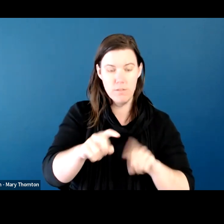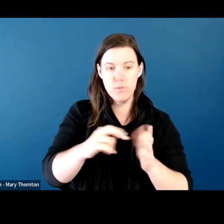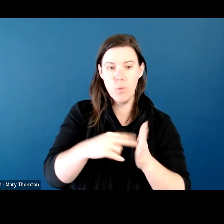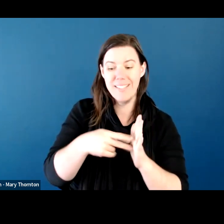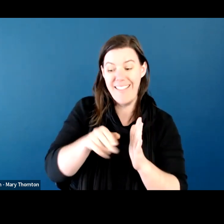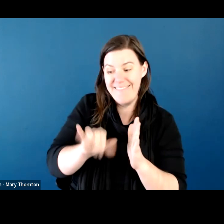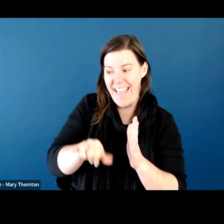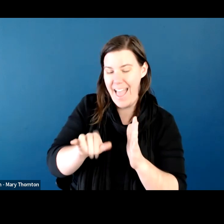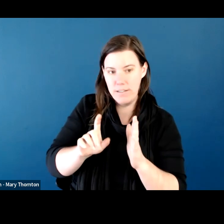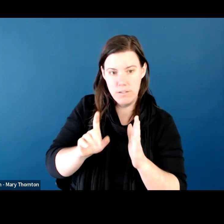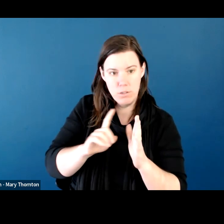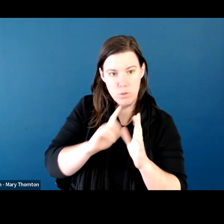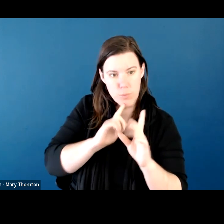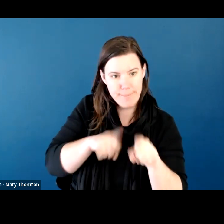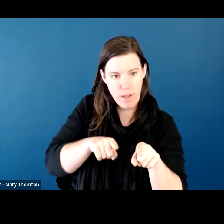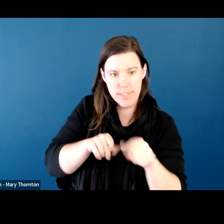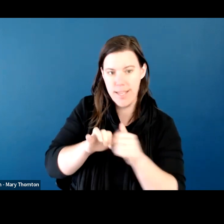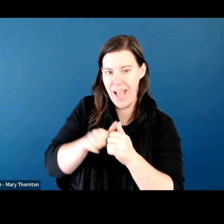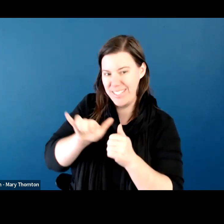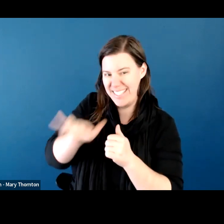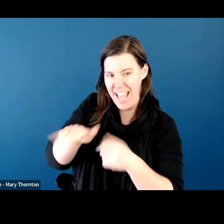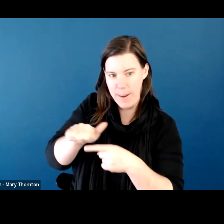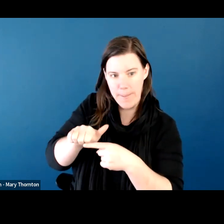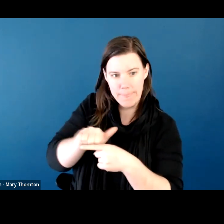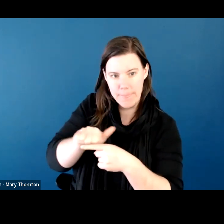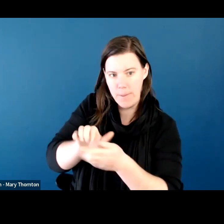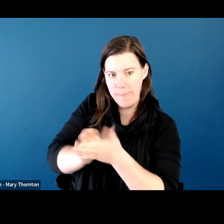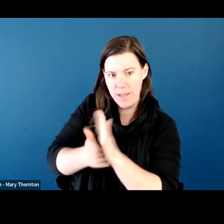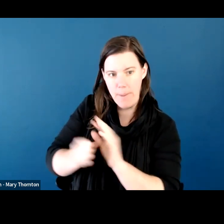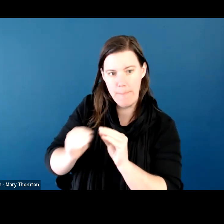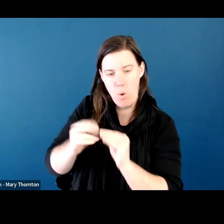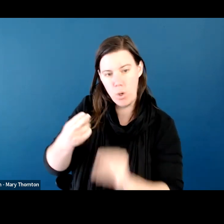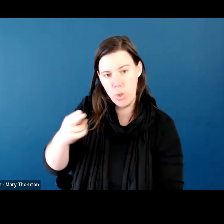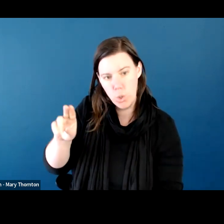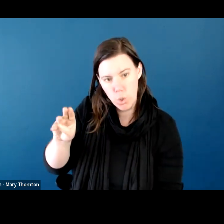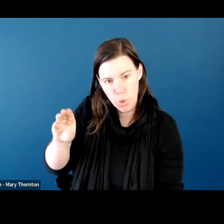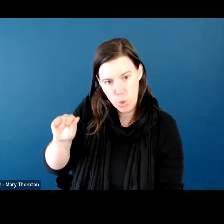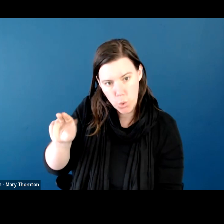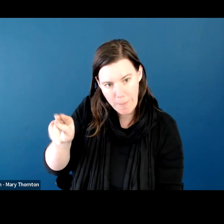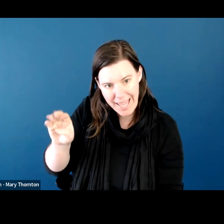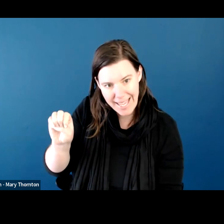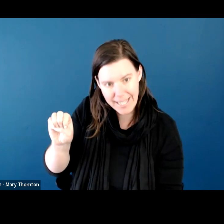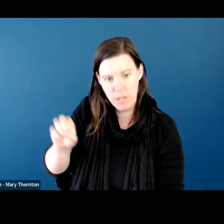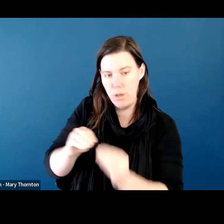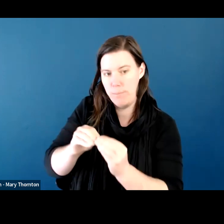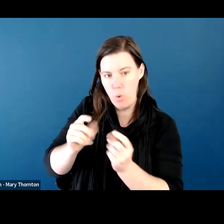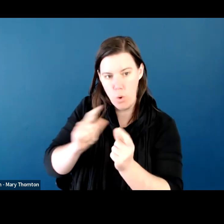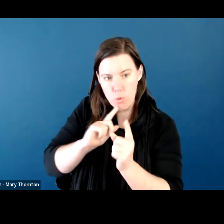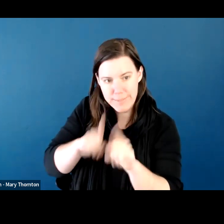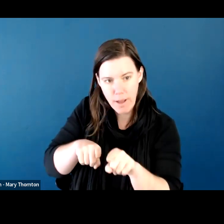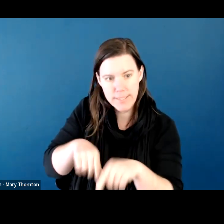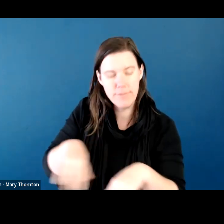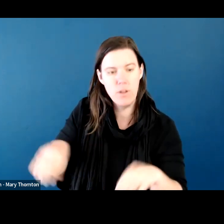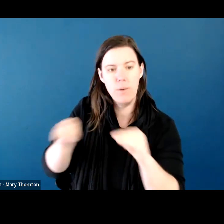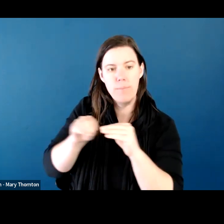patient-centered, doing the same thing again and again and sending the first responder that answers a call to a scene? That's worked for